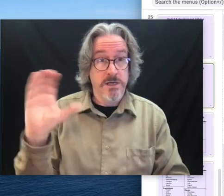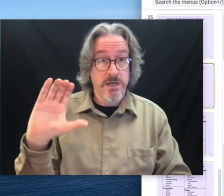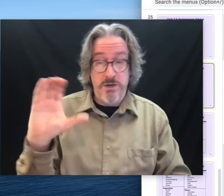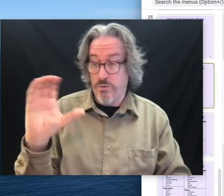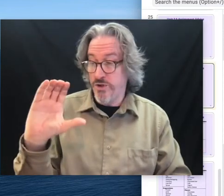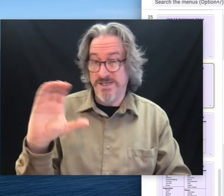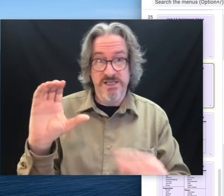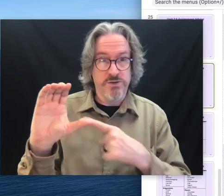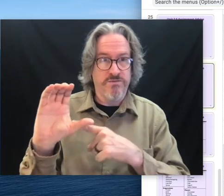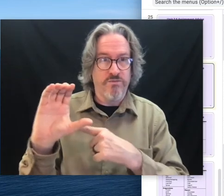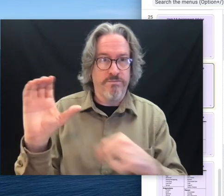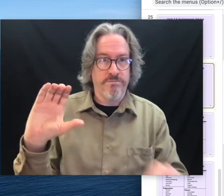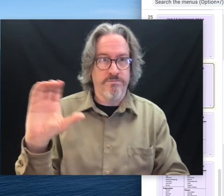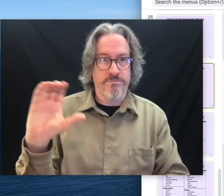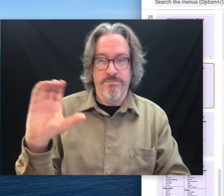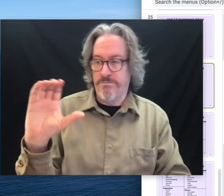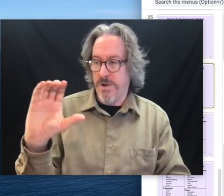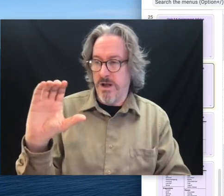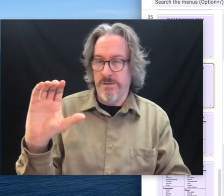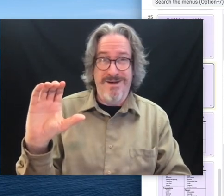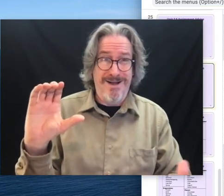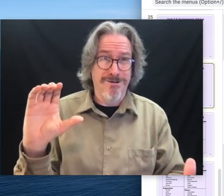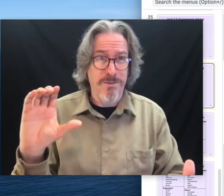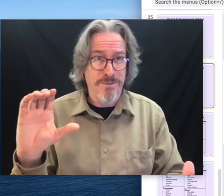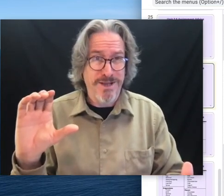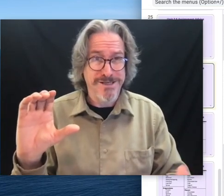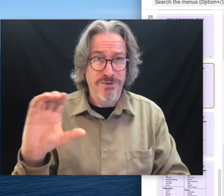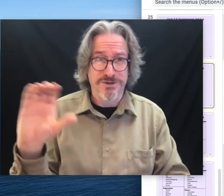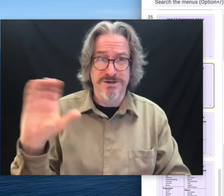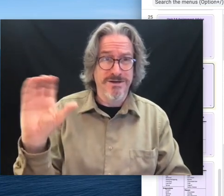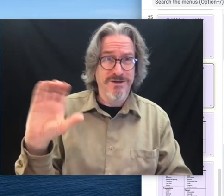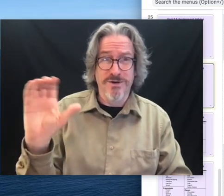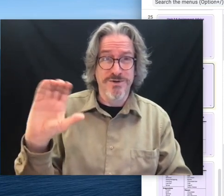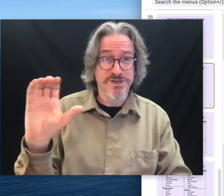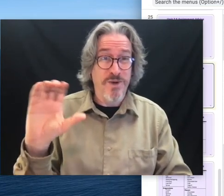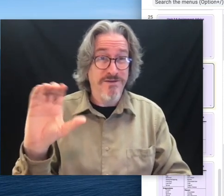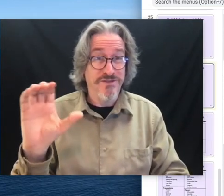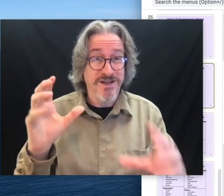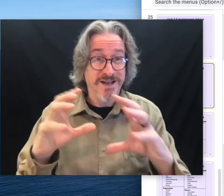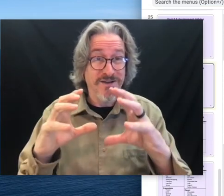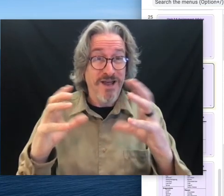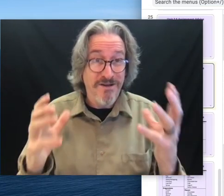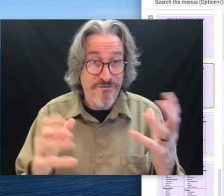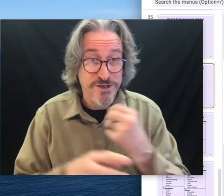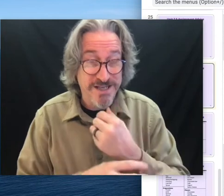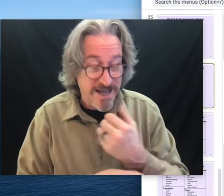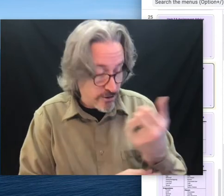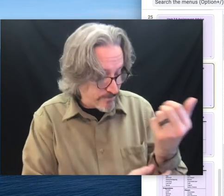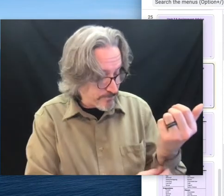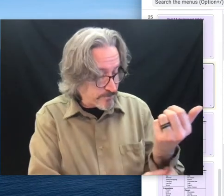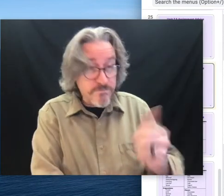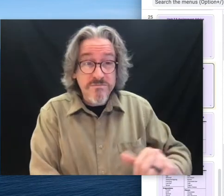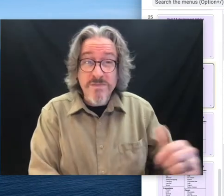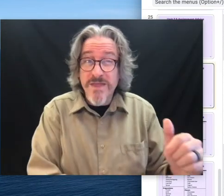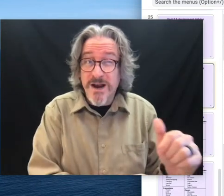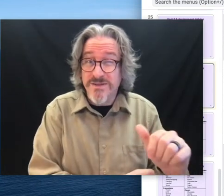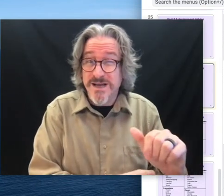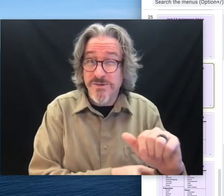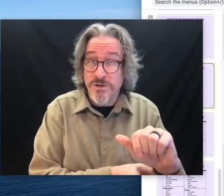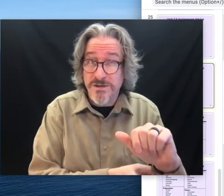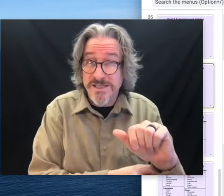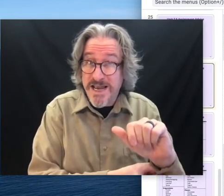context, we'll use these sort of, I'll call them a placeholder, where you just wave the first letter, and